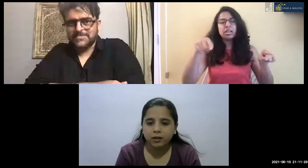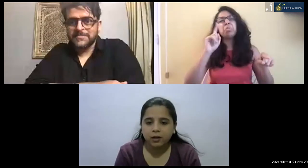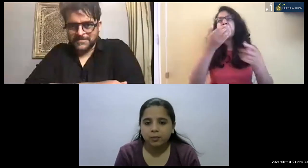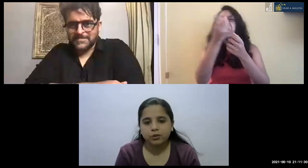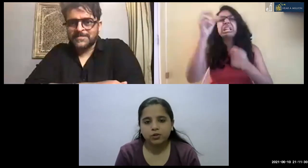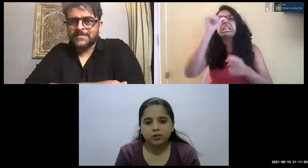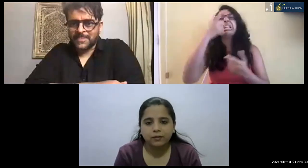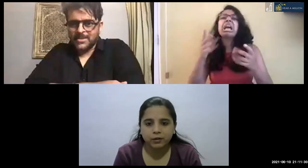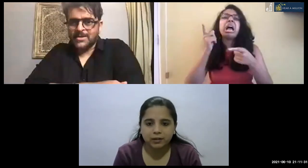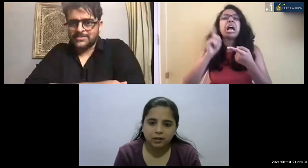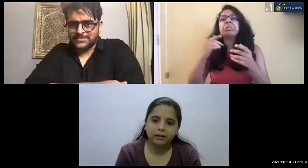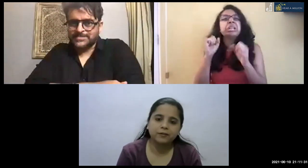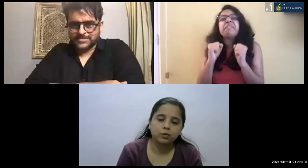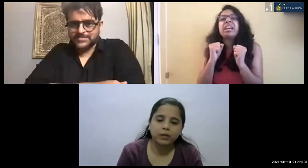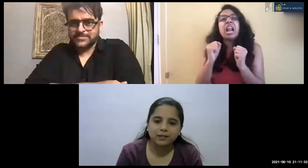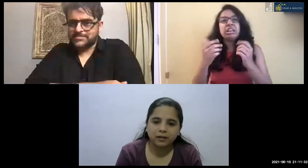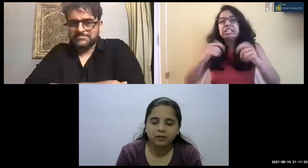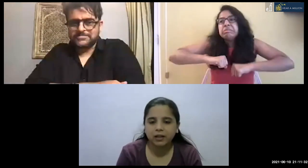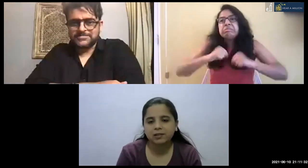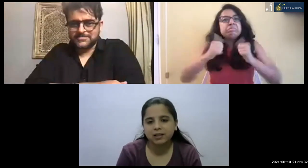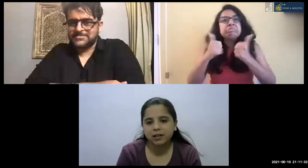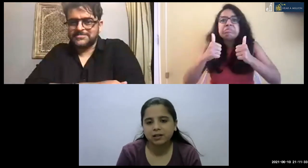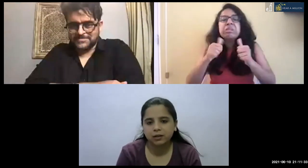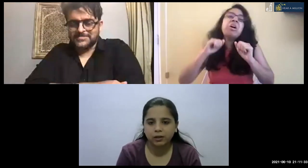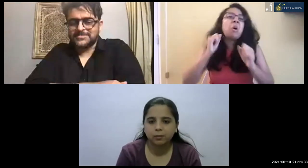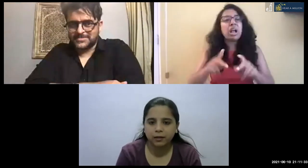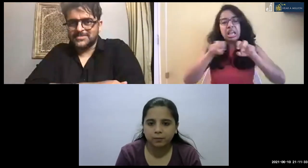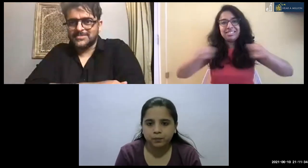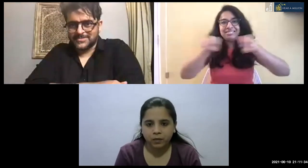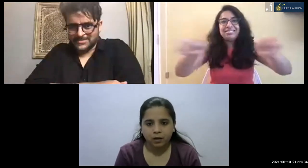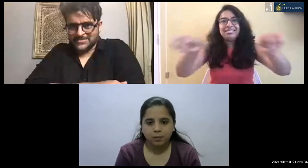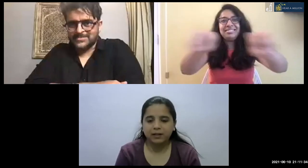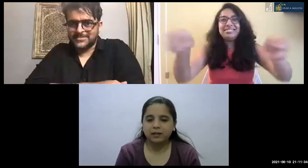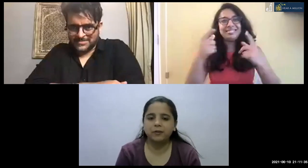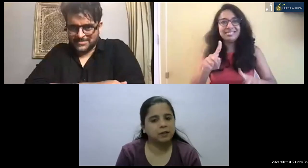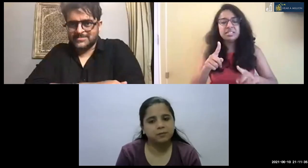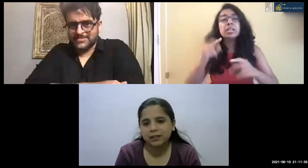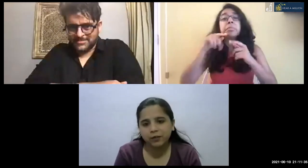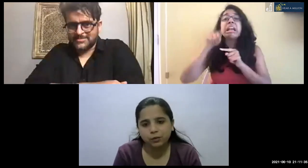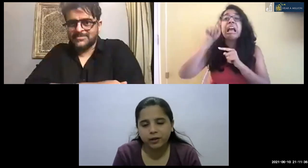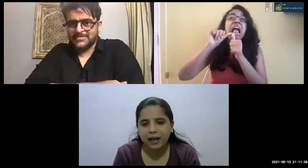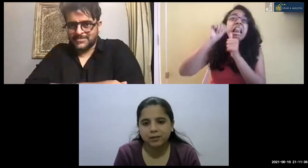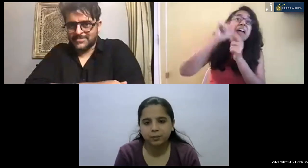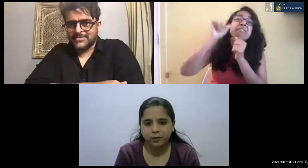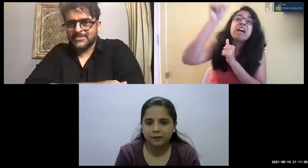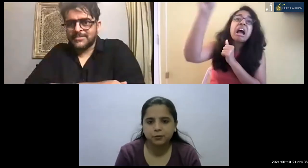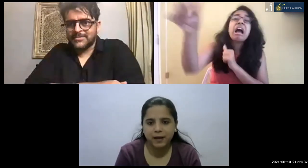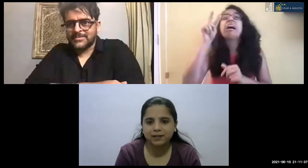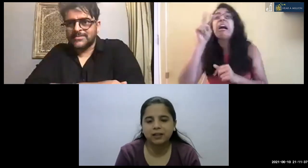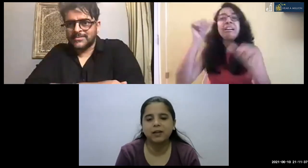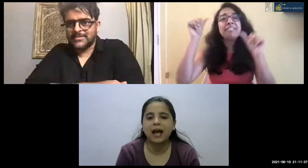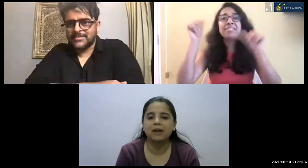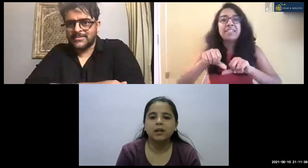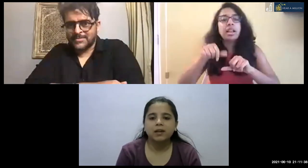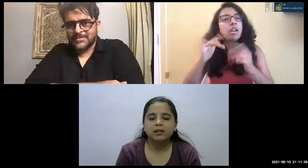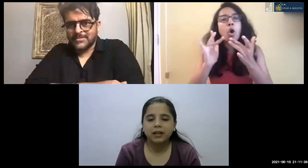circular position, right? For the deaf students, if they sit in a circular manner. But if sometimes we do not have this enough space,